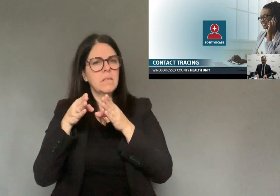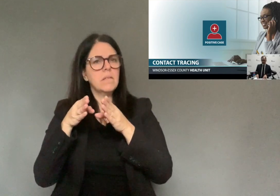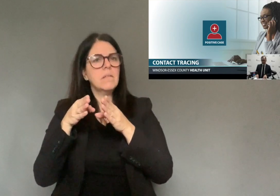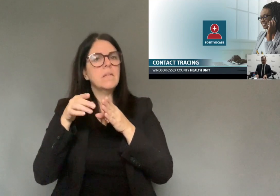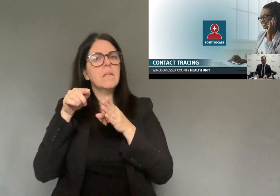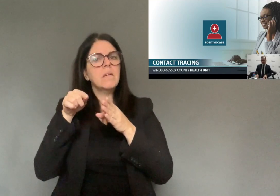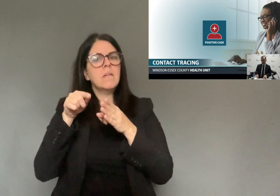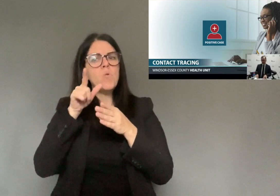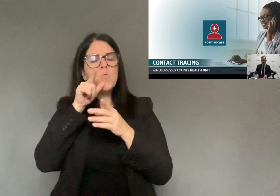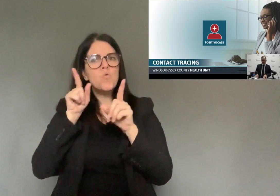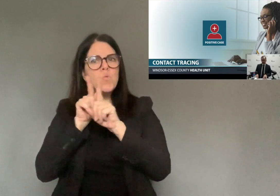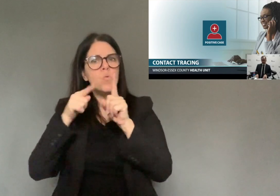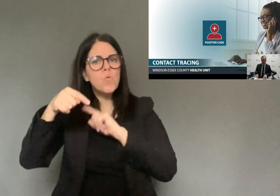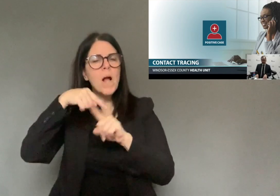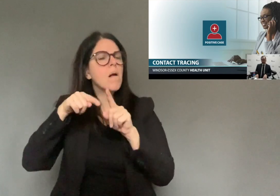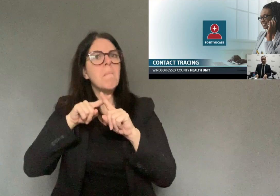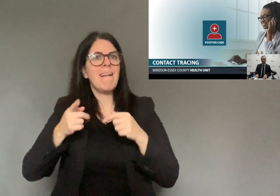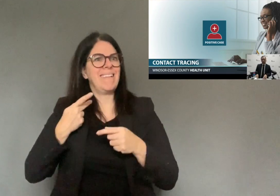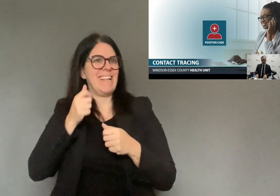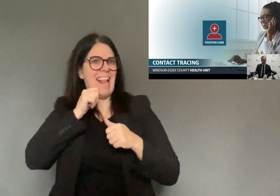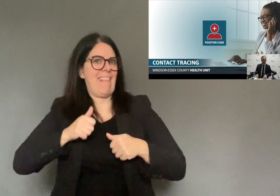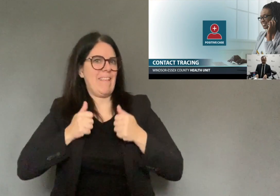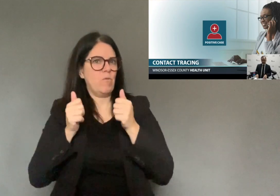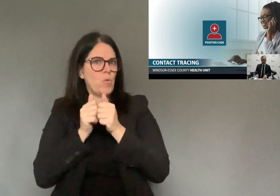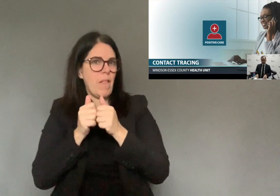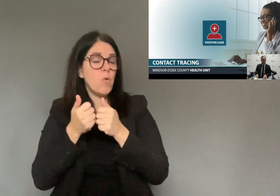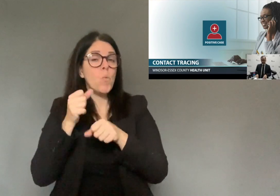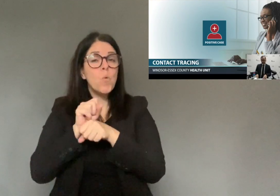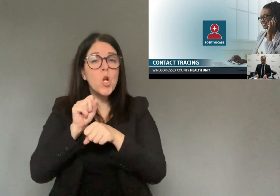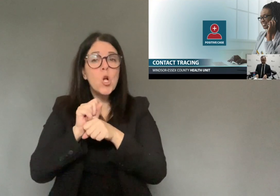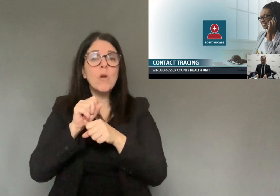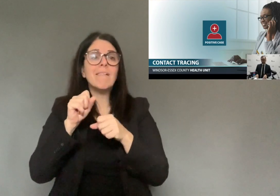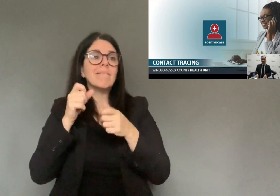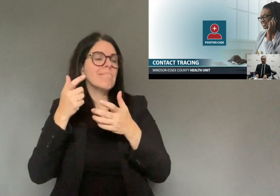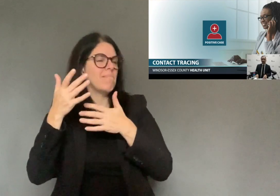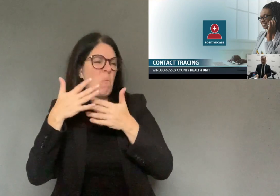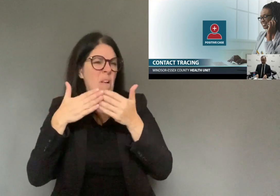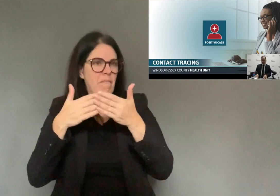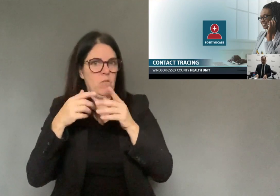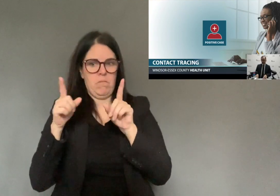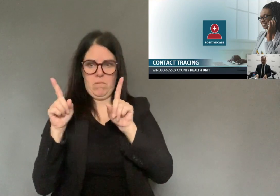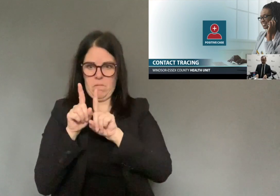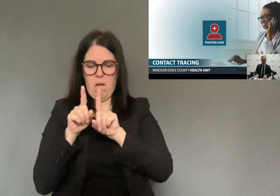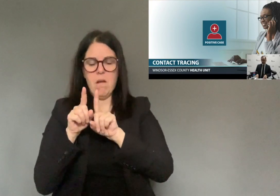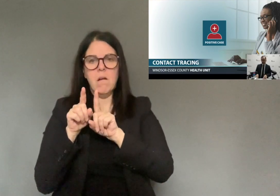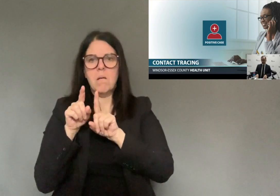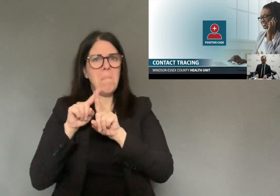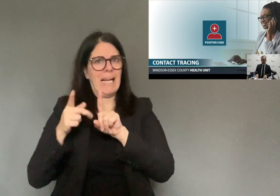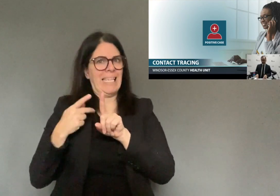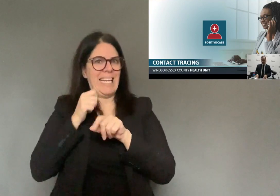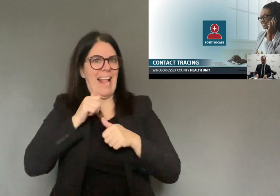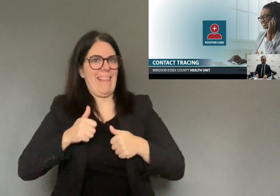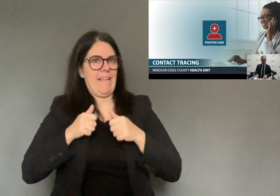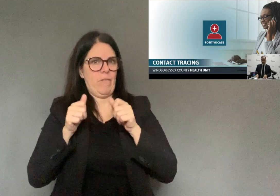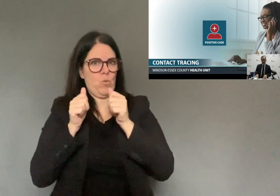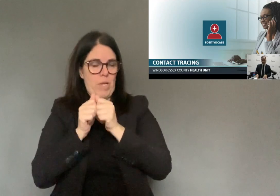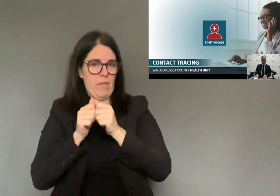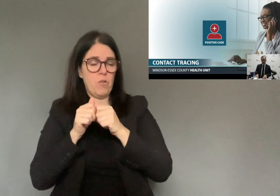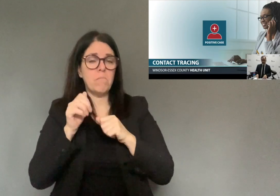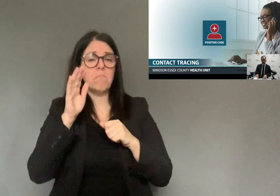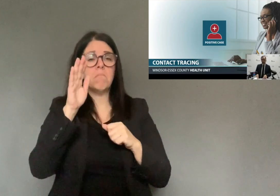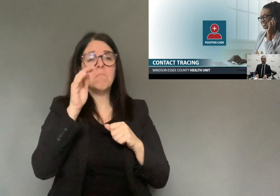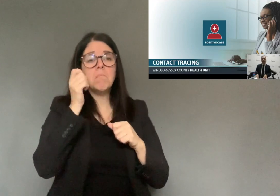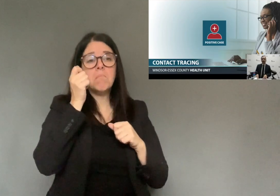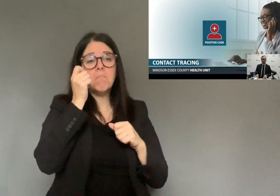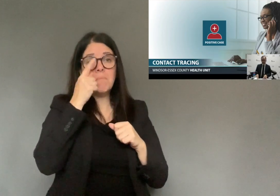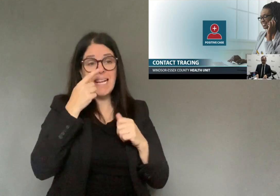not live with. With strong physical distancing measures in place, the number of close contacts is likely to be lower than